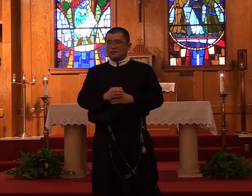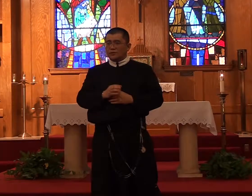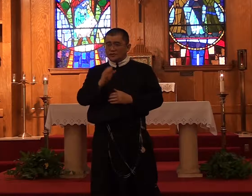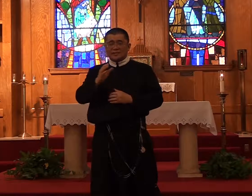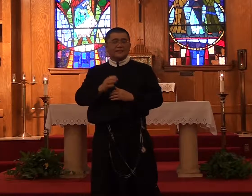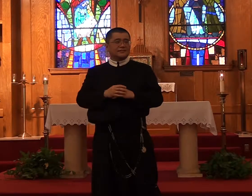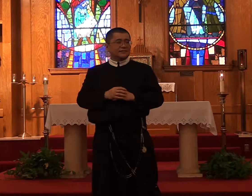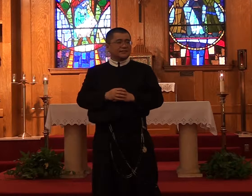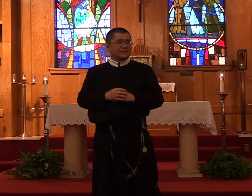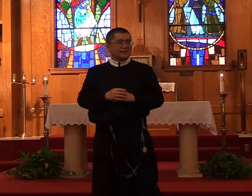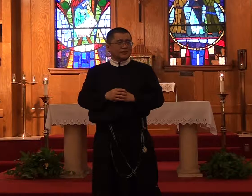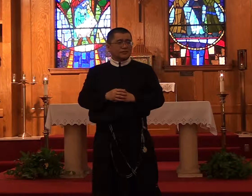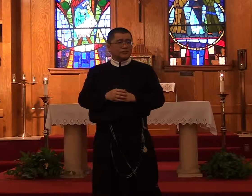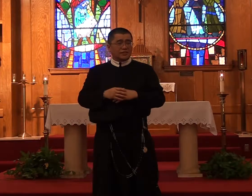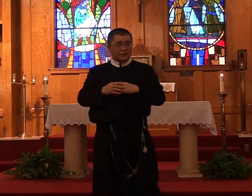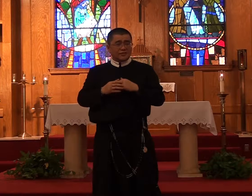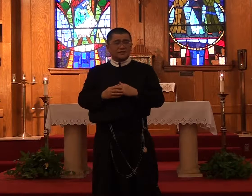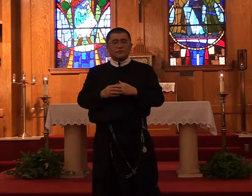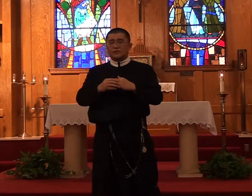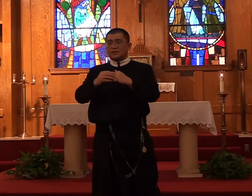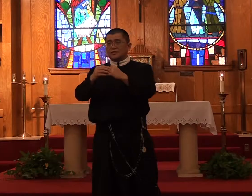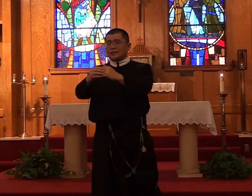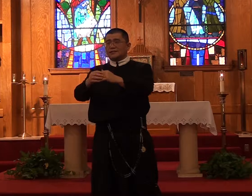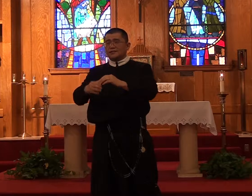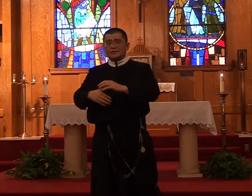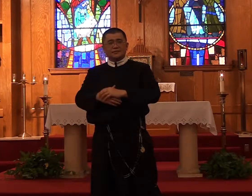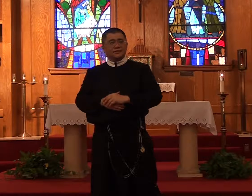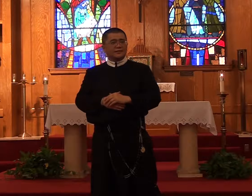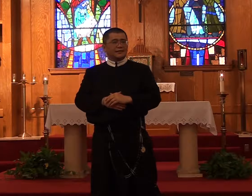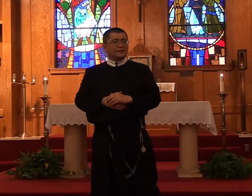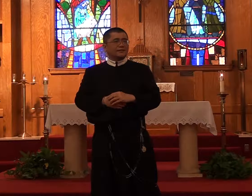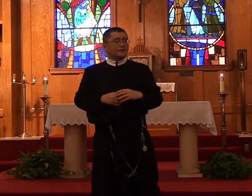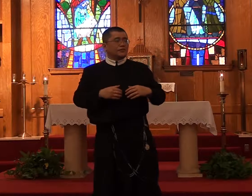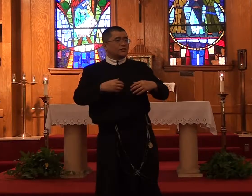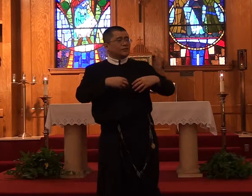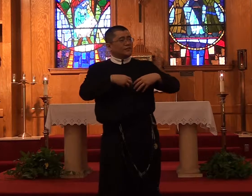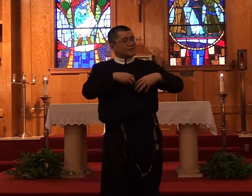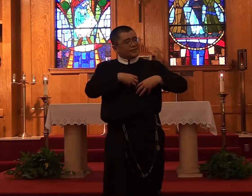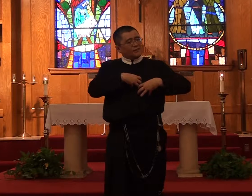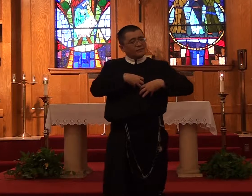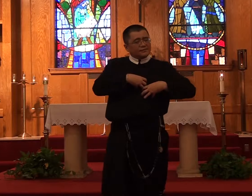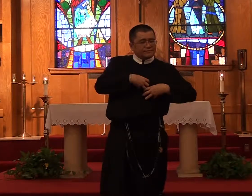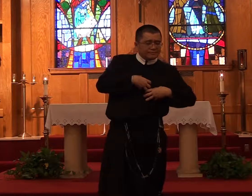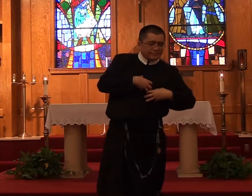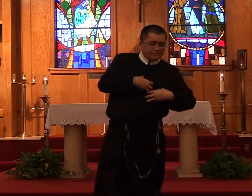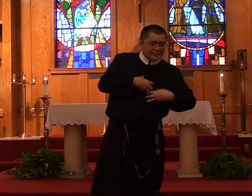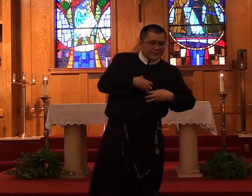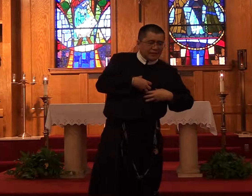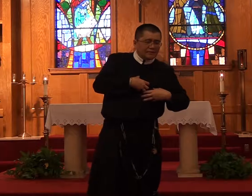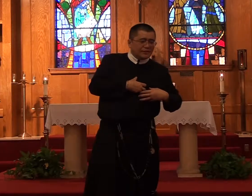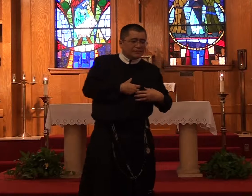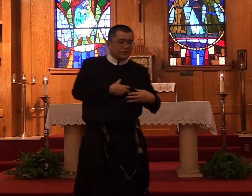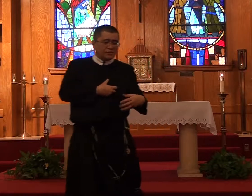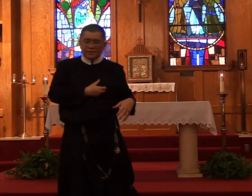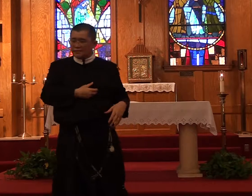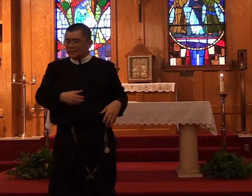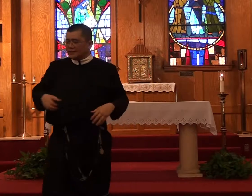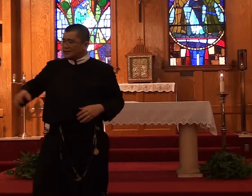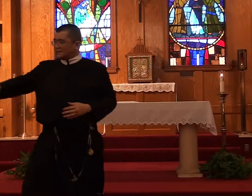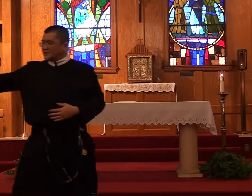The will to kill, the will to kill yourself, the will to kill others. If you kill yourself, you're able to kill your